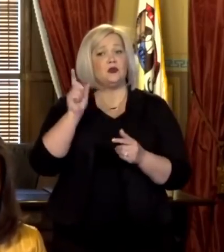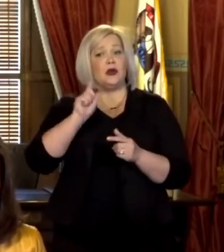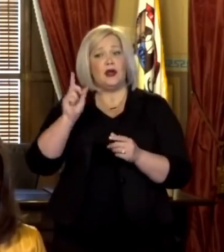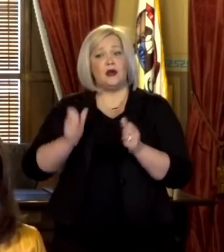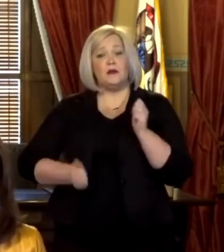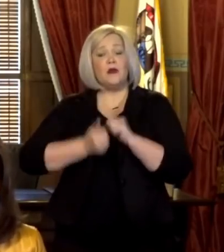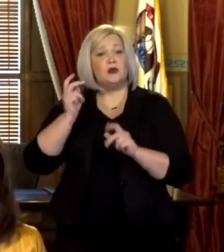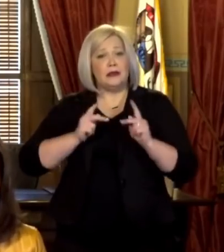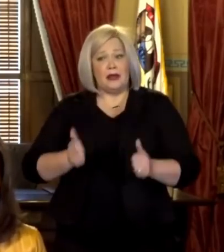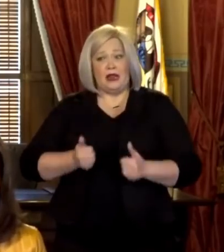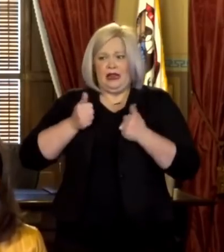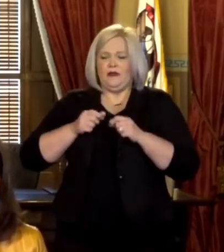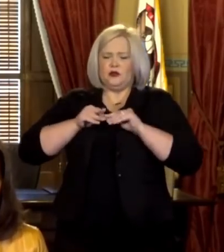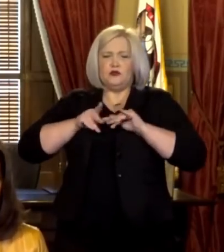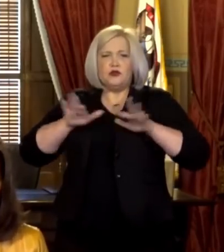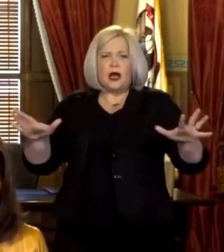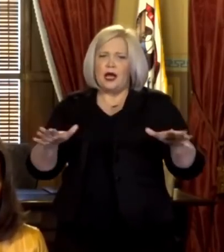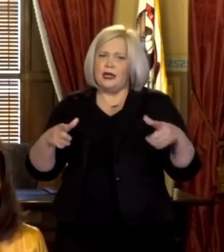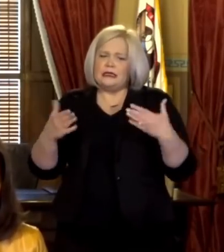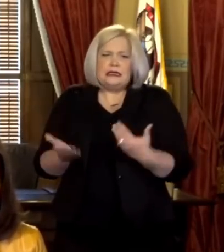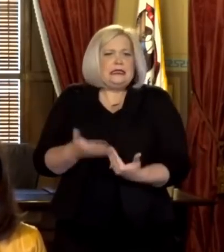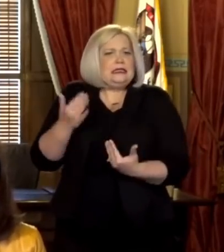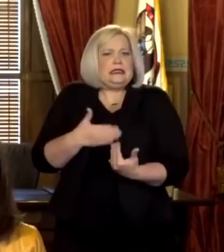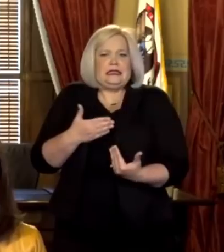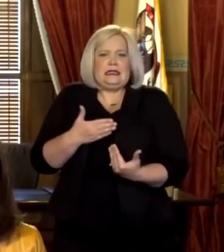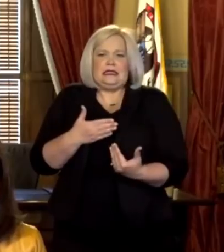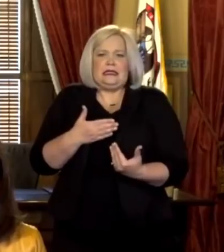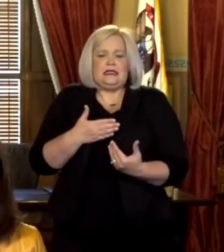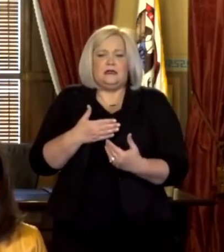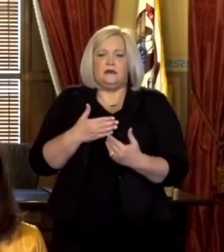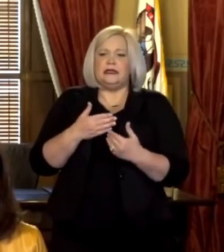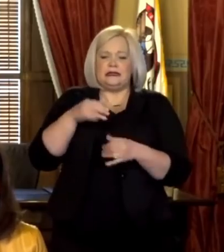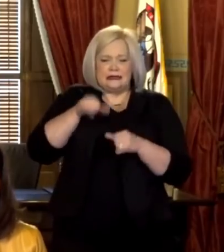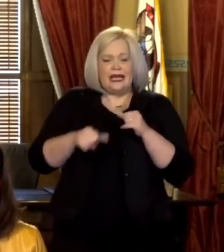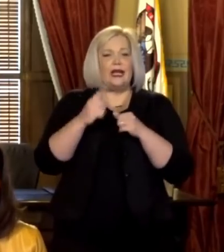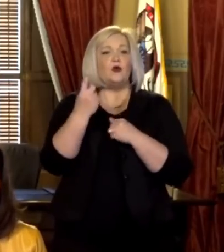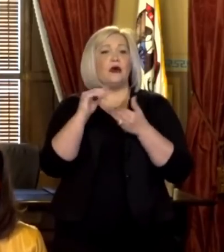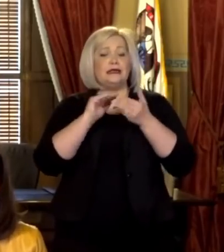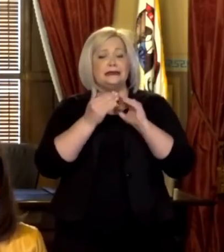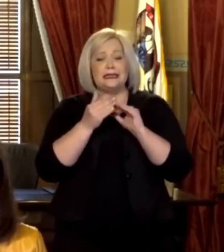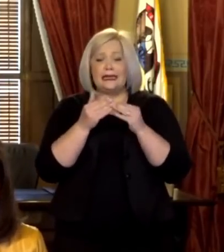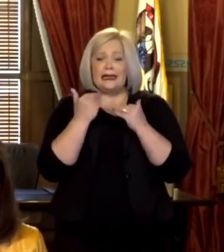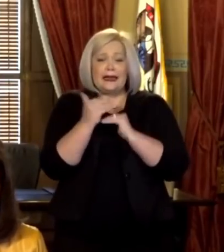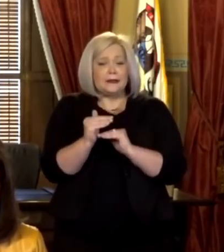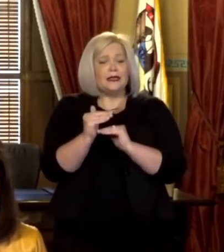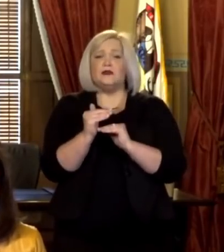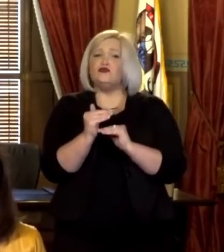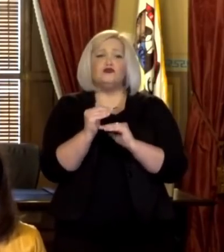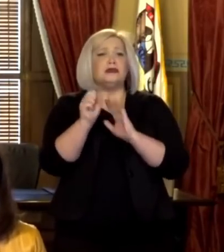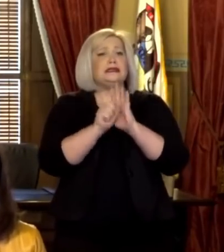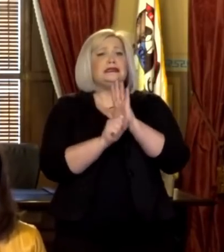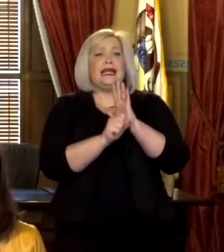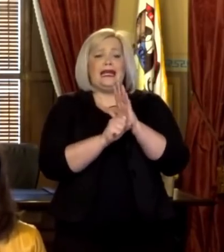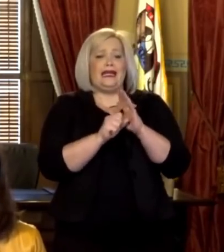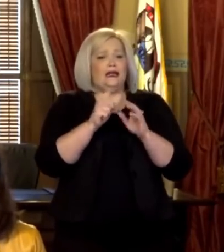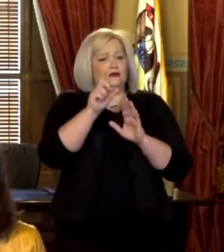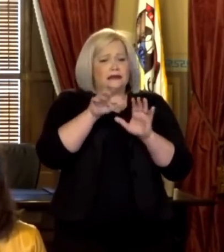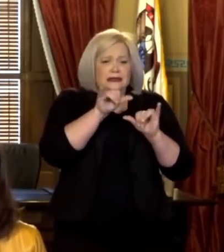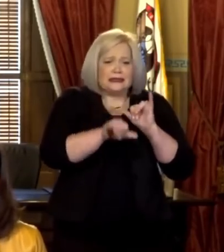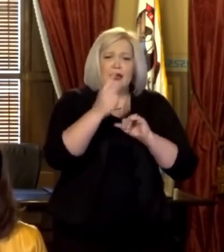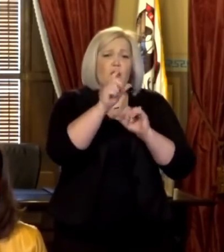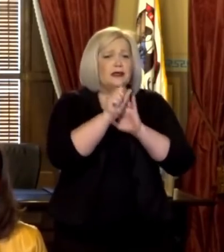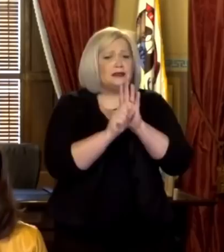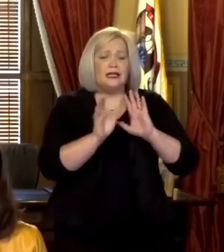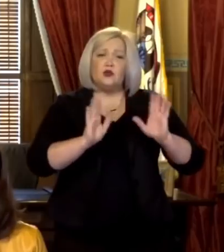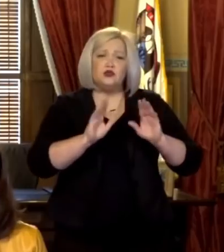density. COVID-19 does not contain itself to city limit, to county line, or to state line. When the question